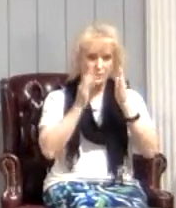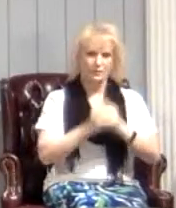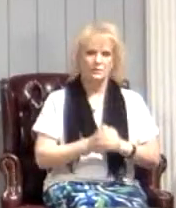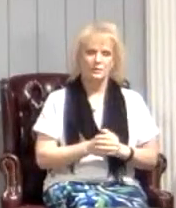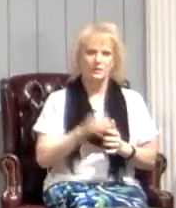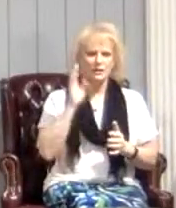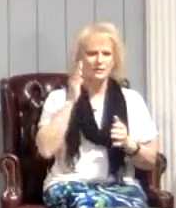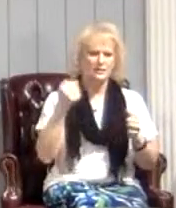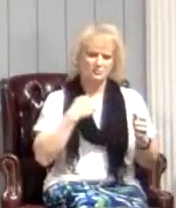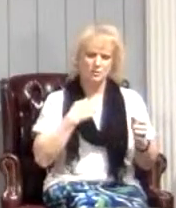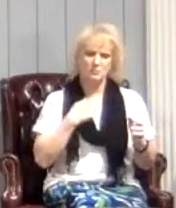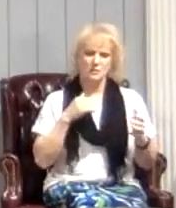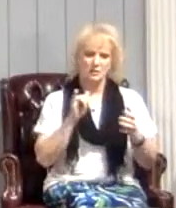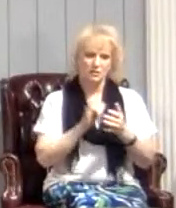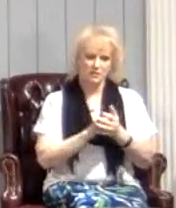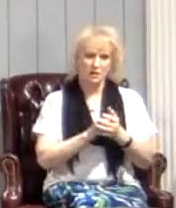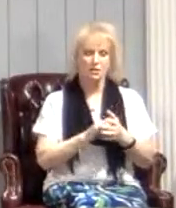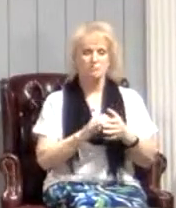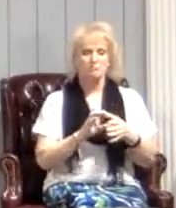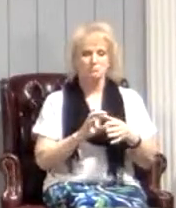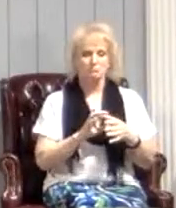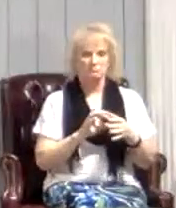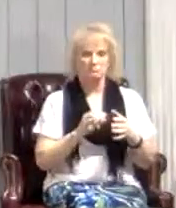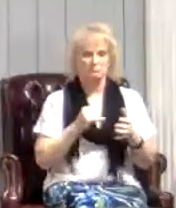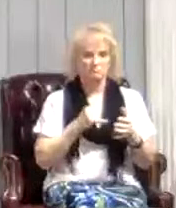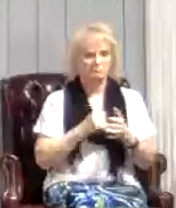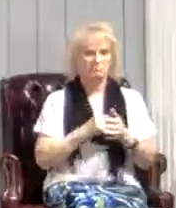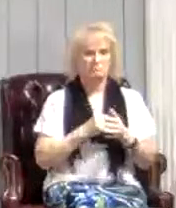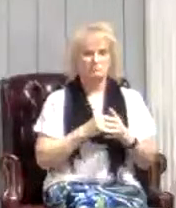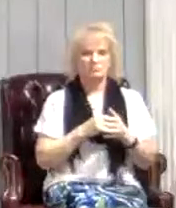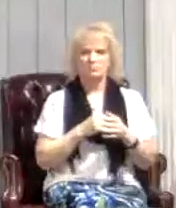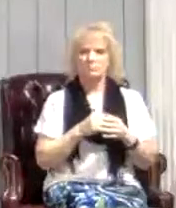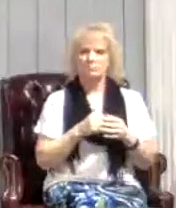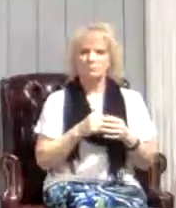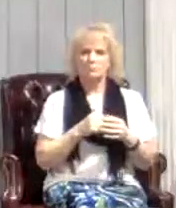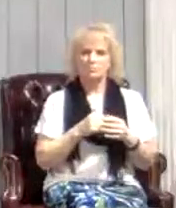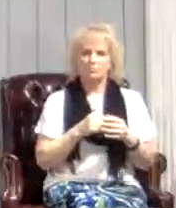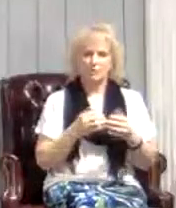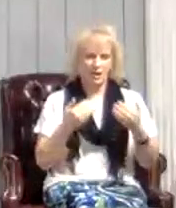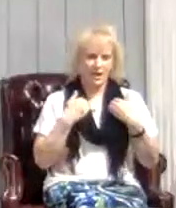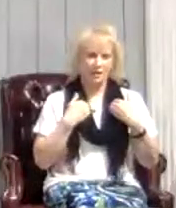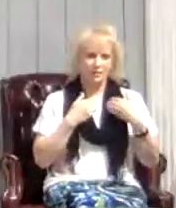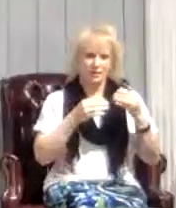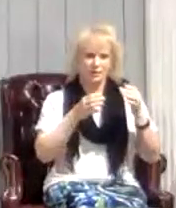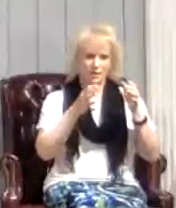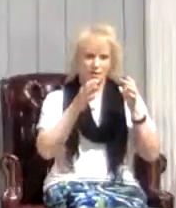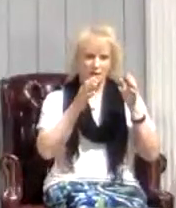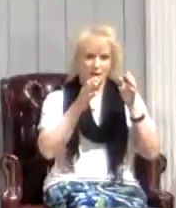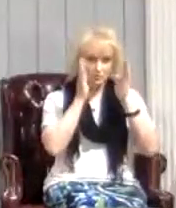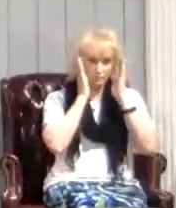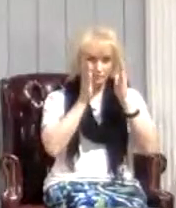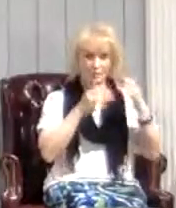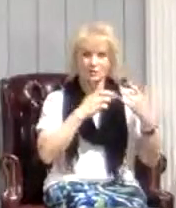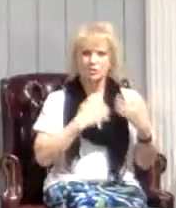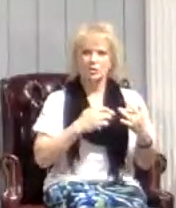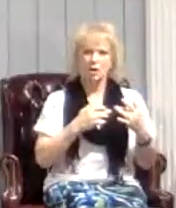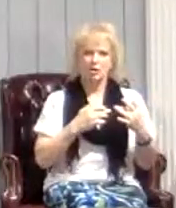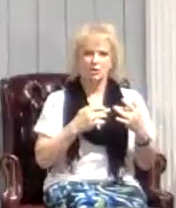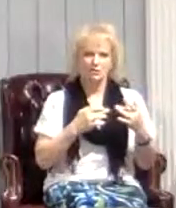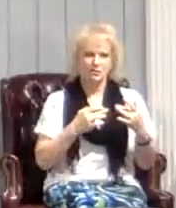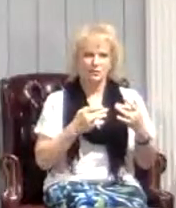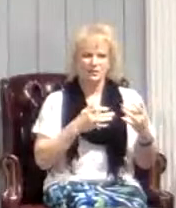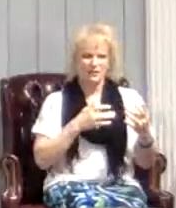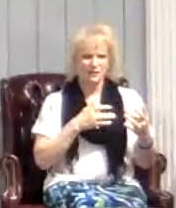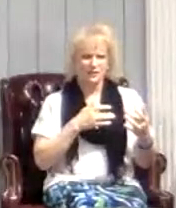a case could be made for saying that having a fixed heart in the sense of a repaired